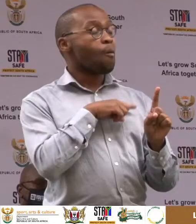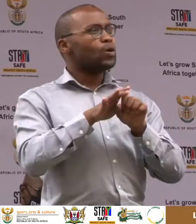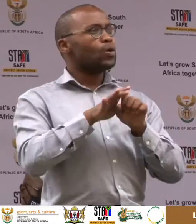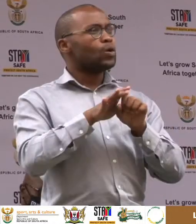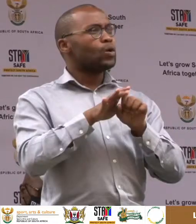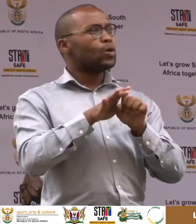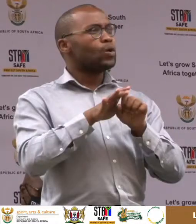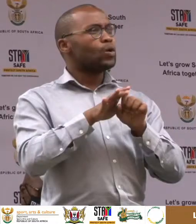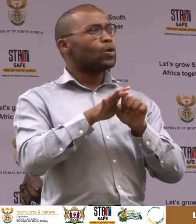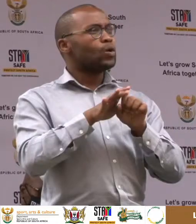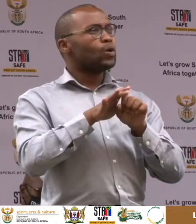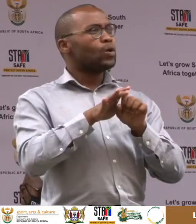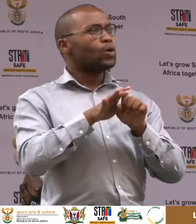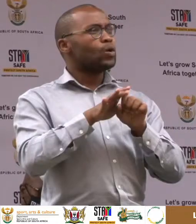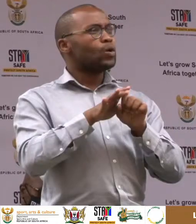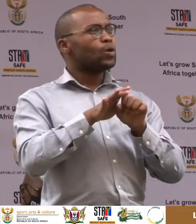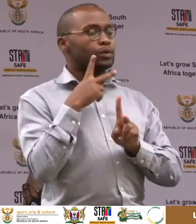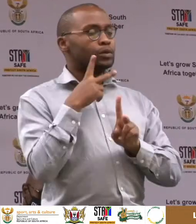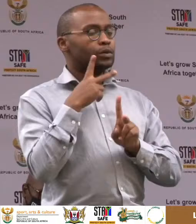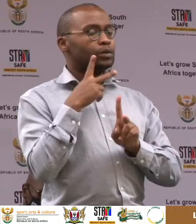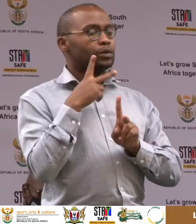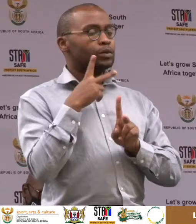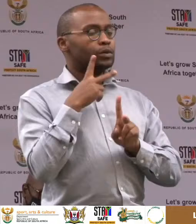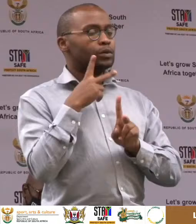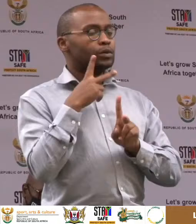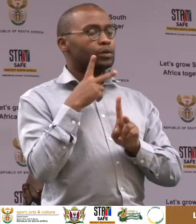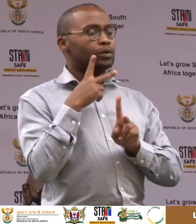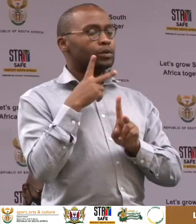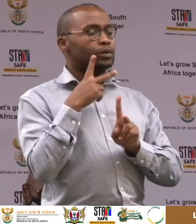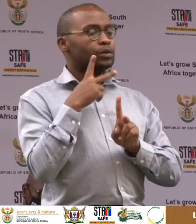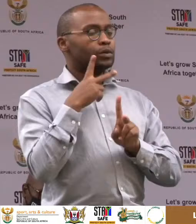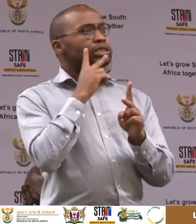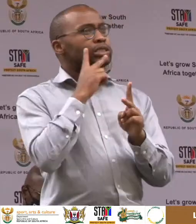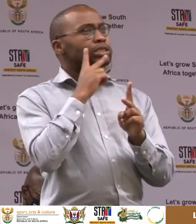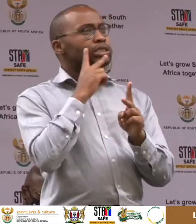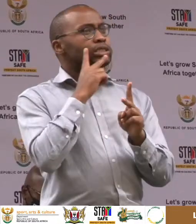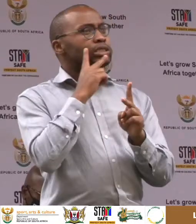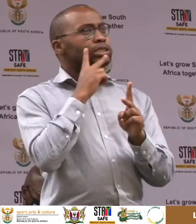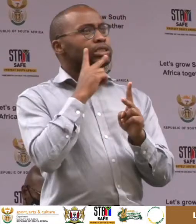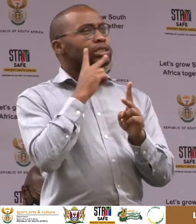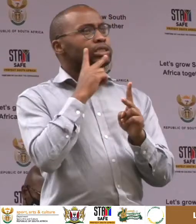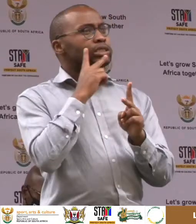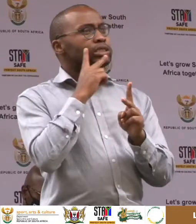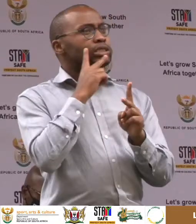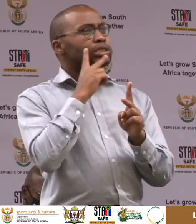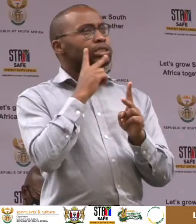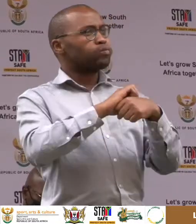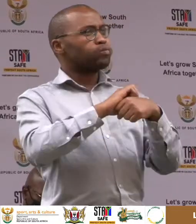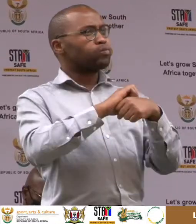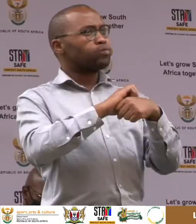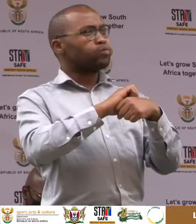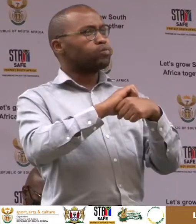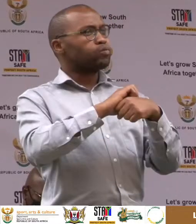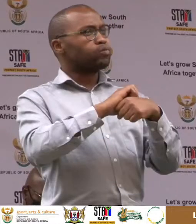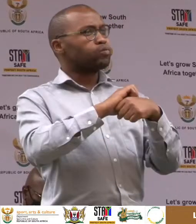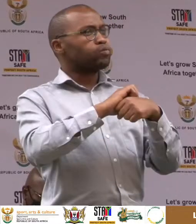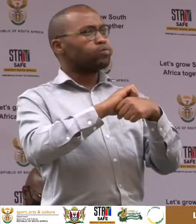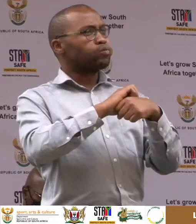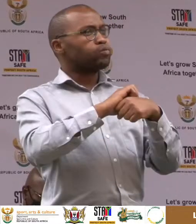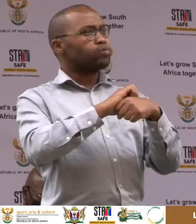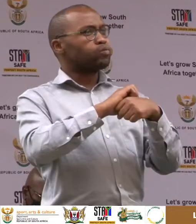not adhering to COVID-19 regulations. Many people are not wearing their